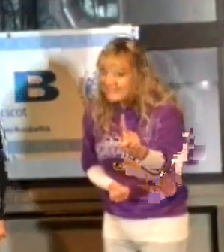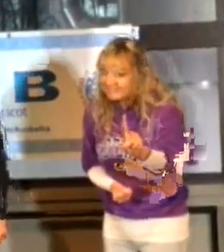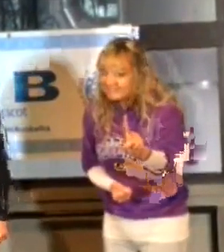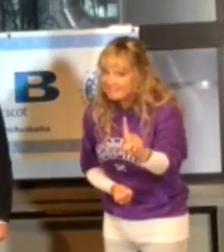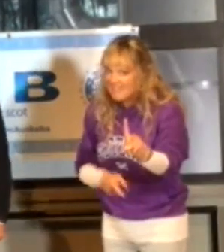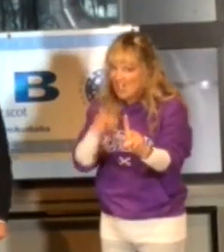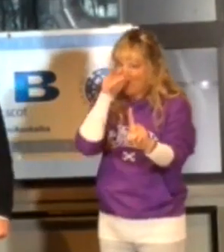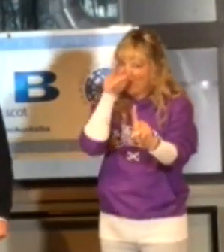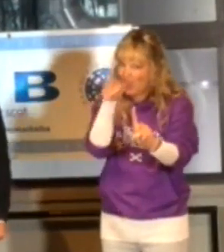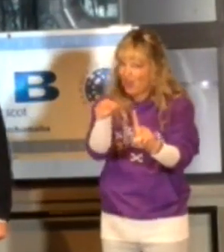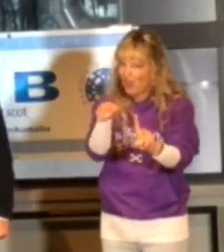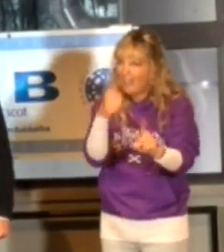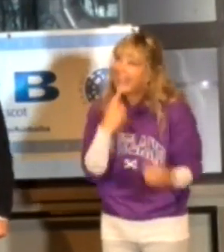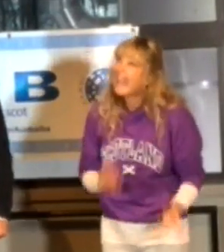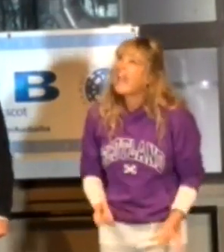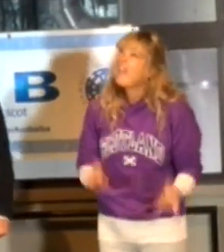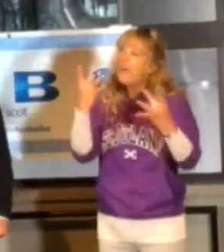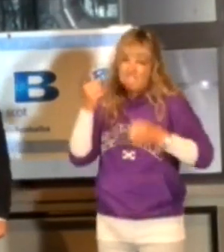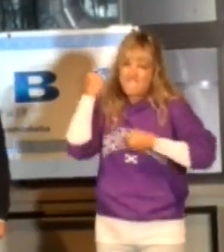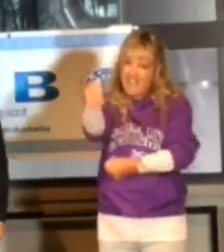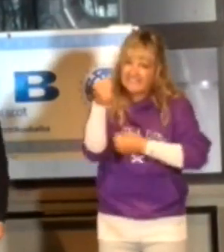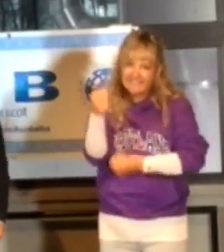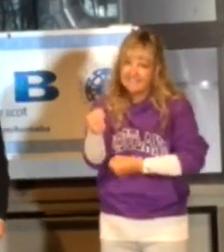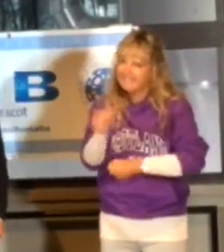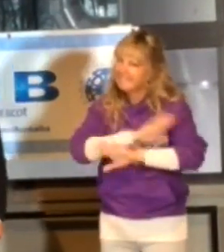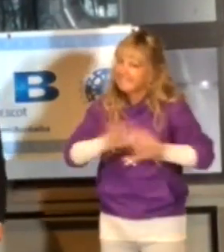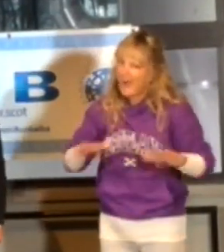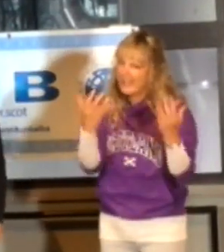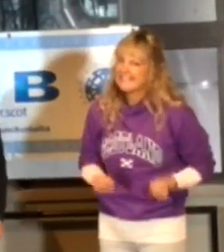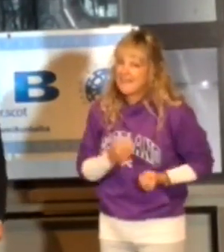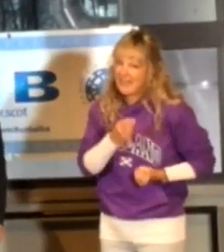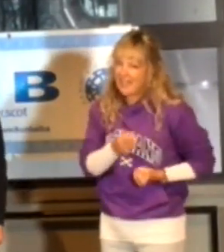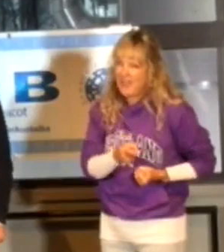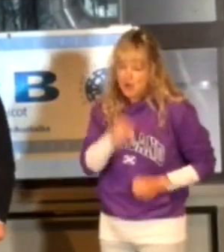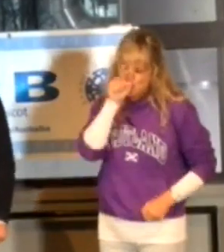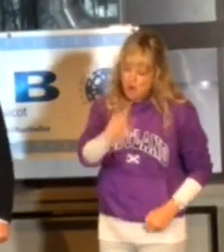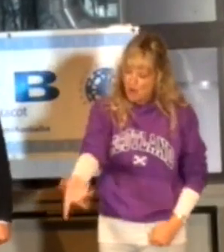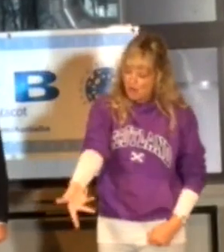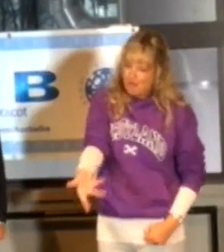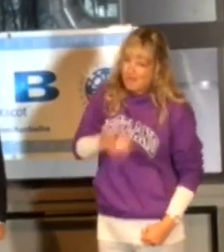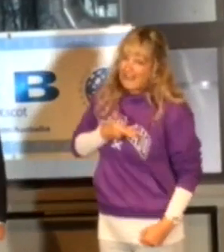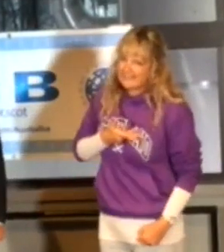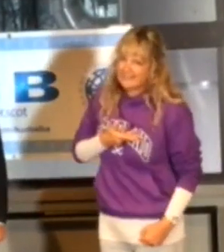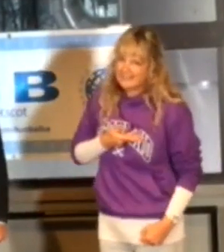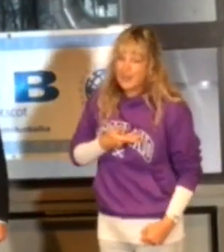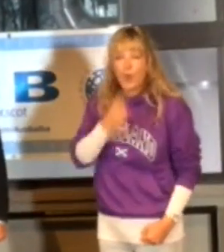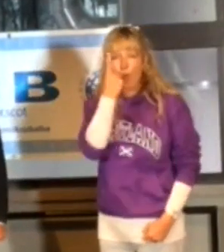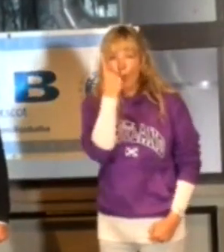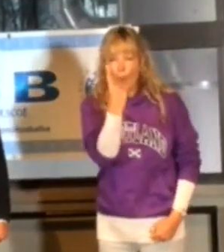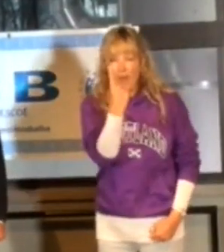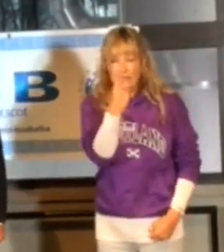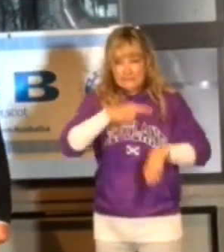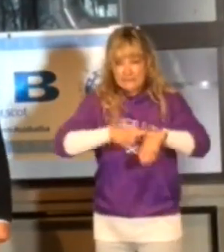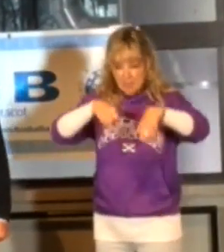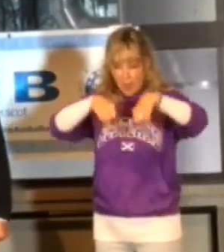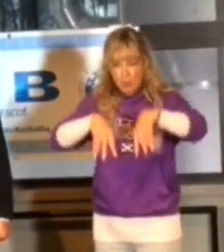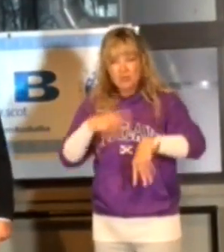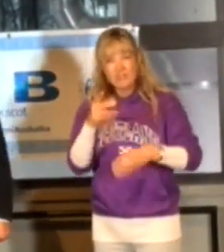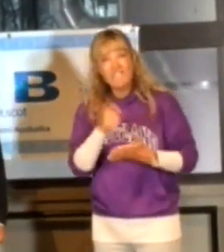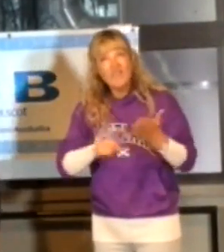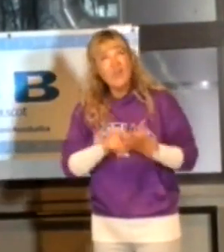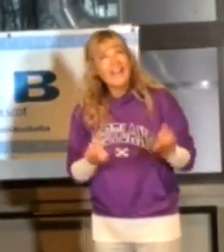you give up what you believe is your inalienable right because you lose one vote.